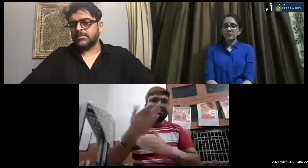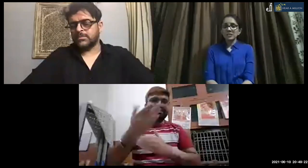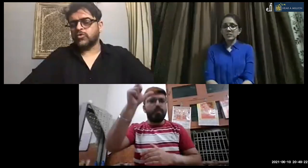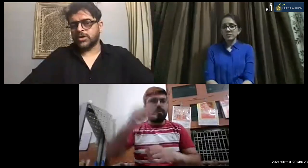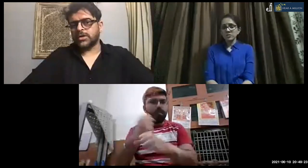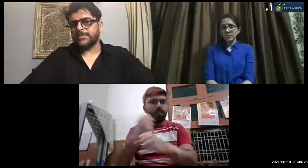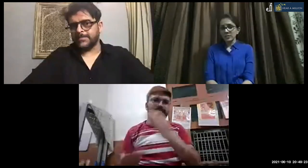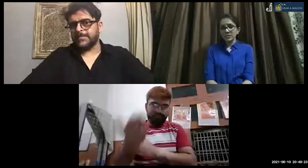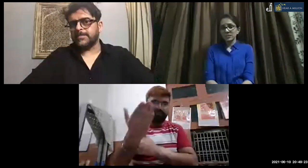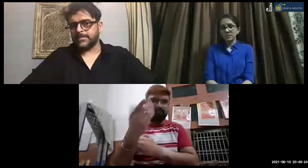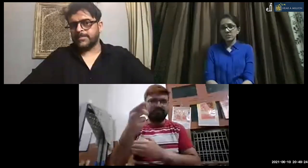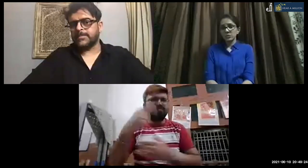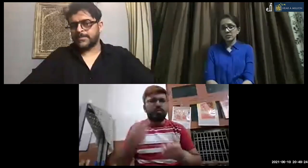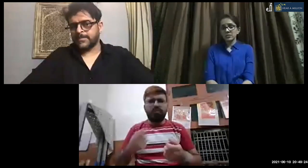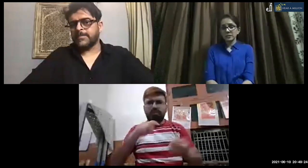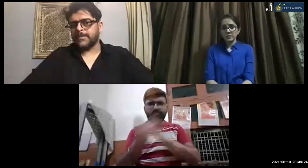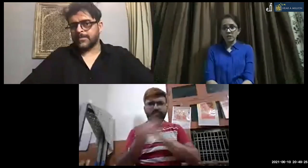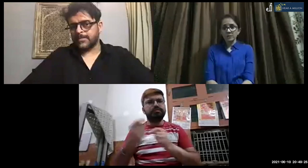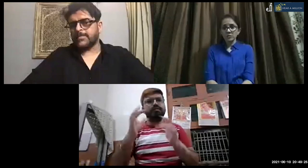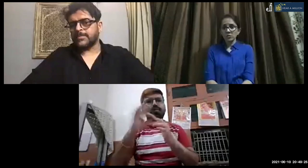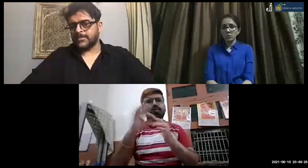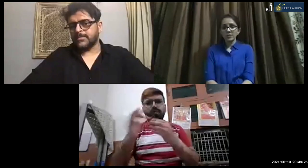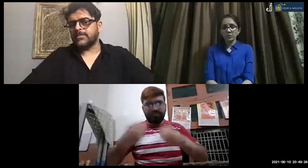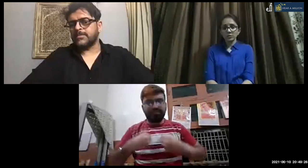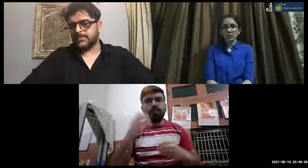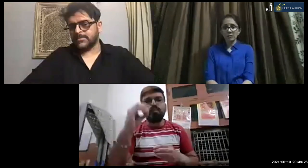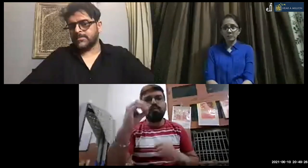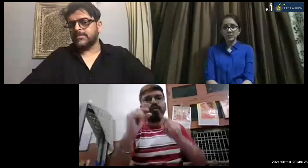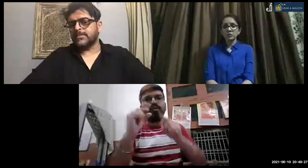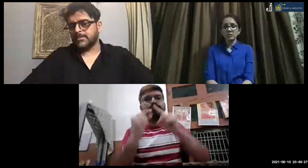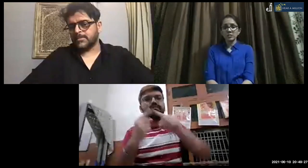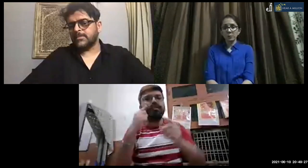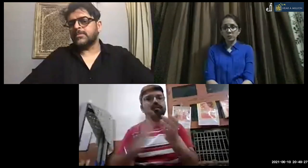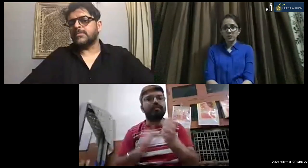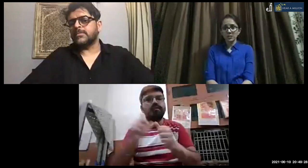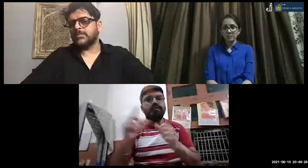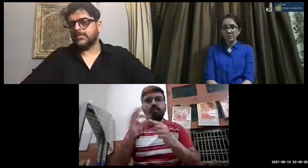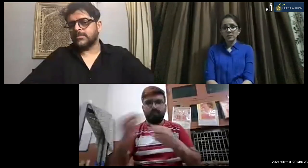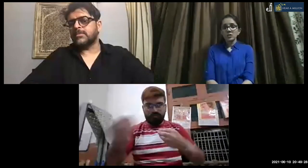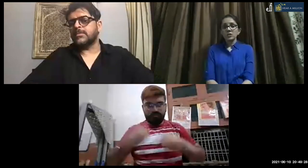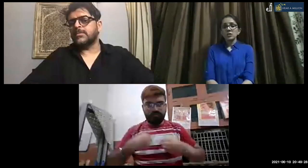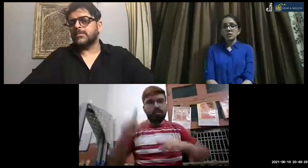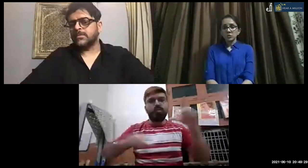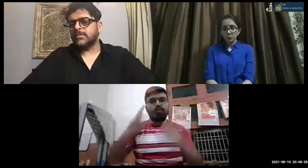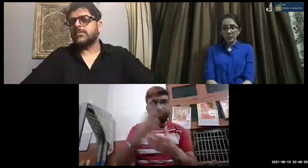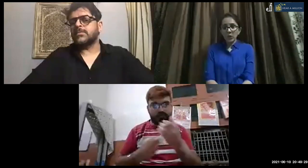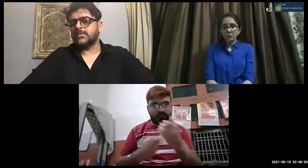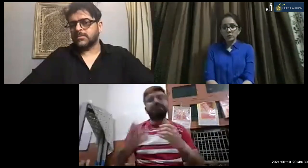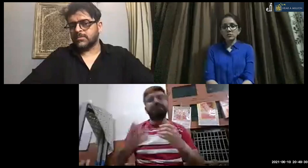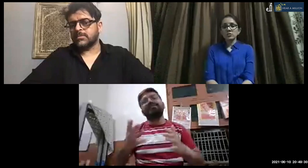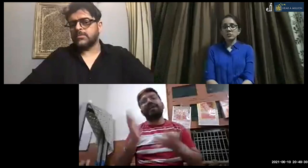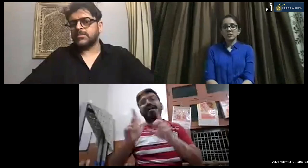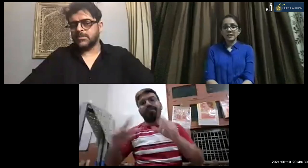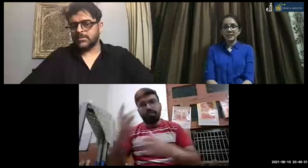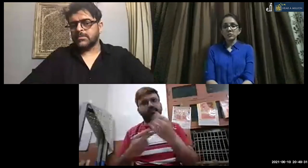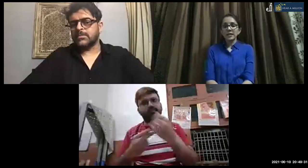I'm definitely not interested in learning oralism, etc. So we wrote to the government to give us options, to make